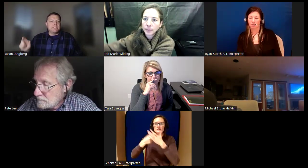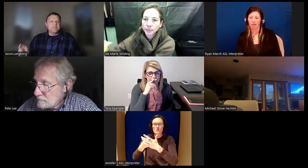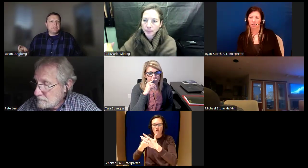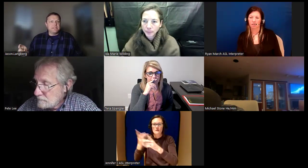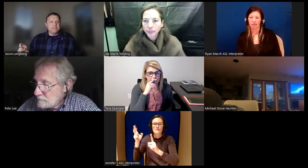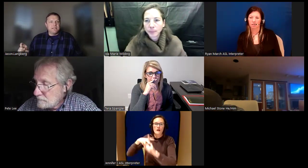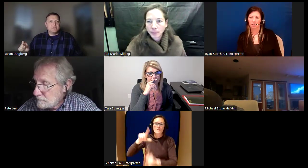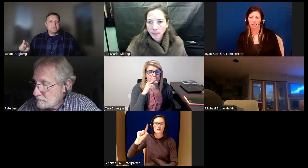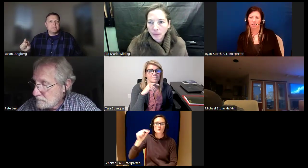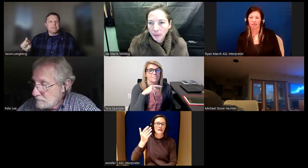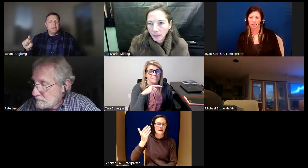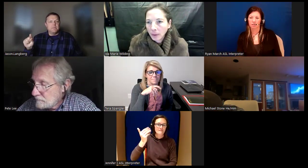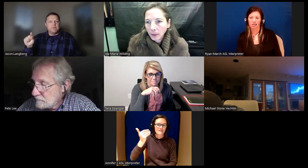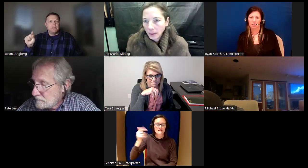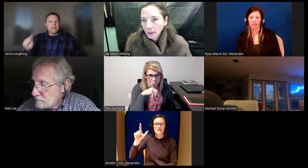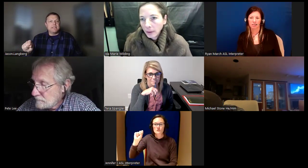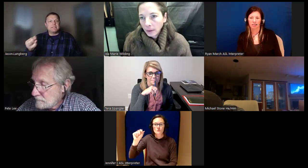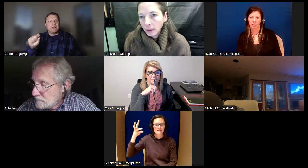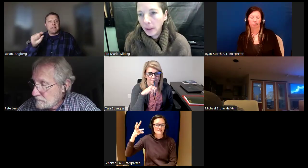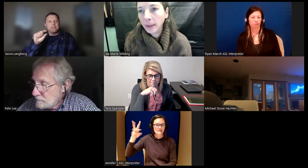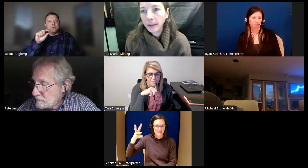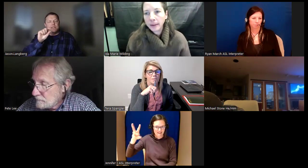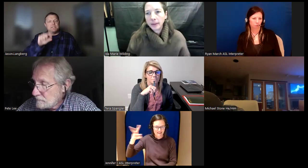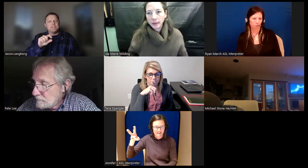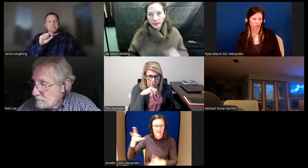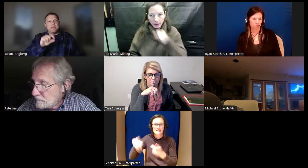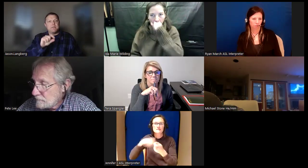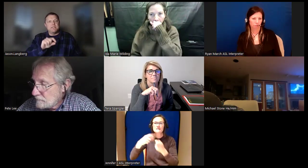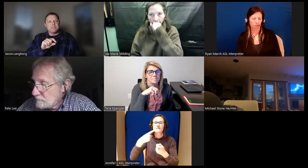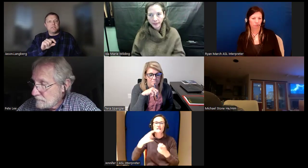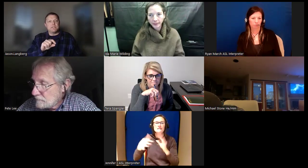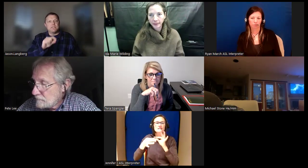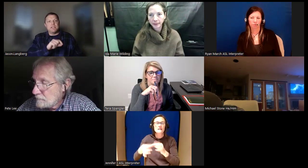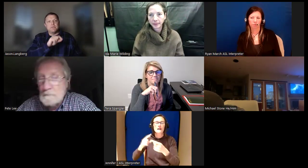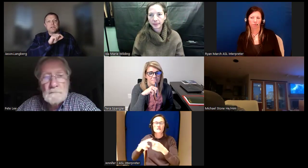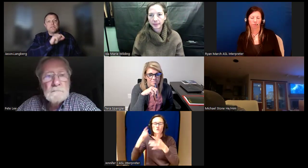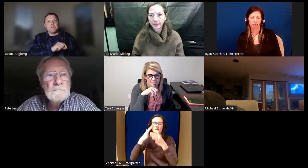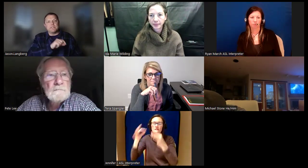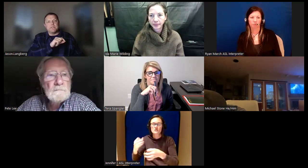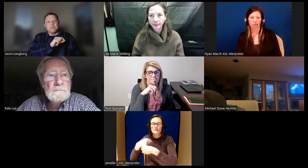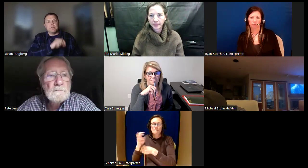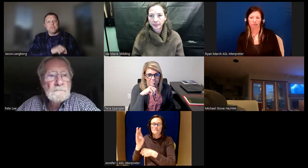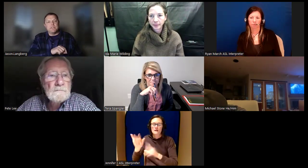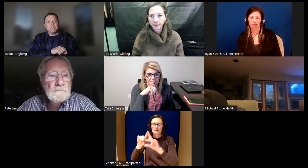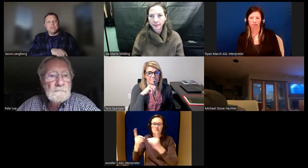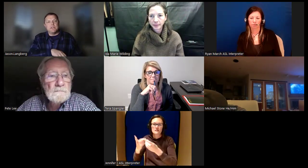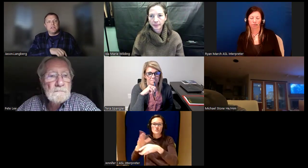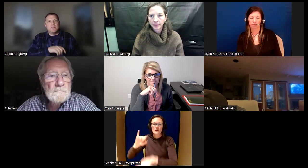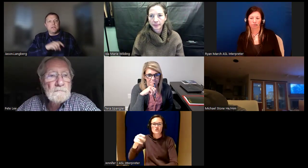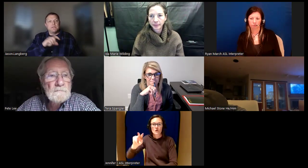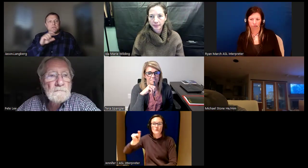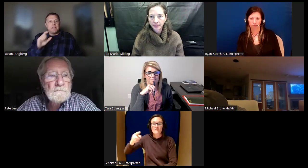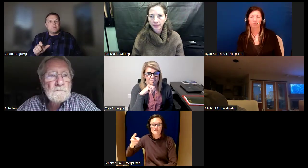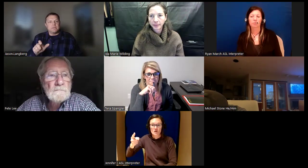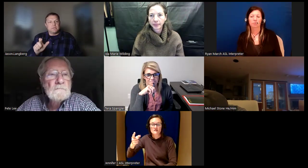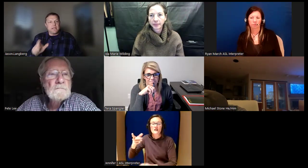it specifically says, as it's tied to the decision made by the district on January 1st of the previous year.